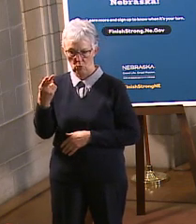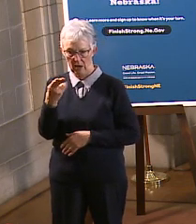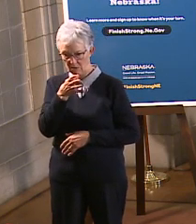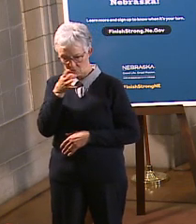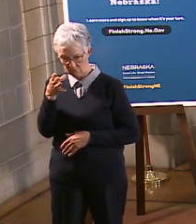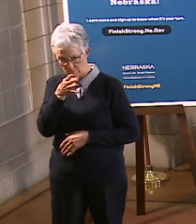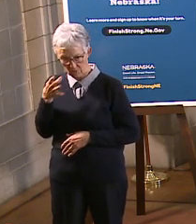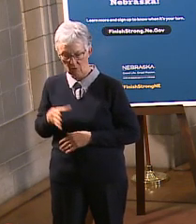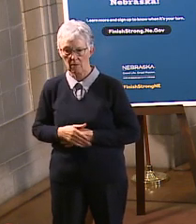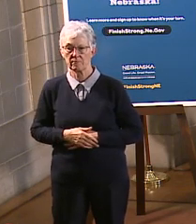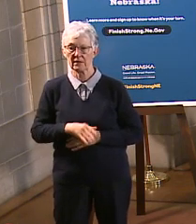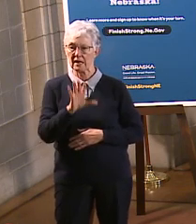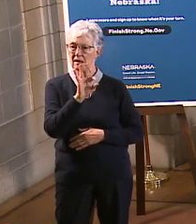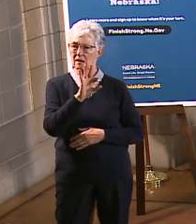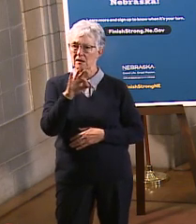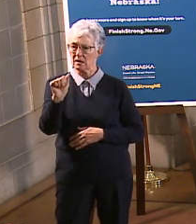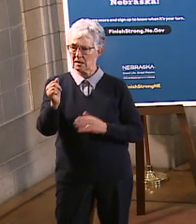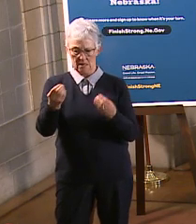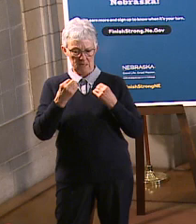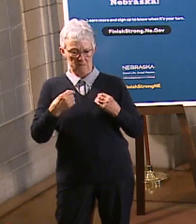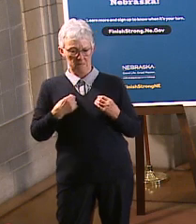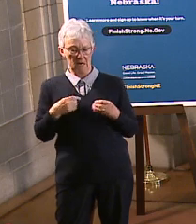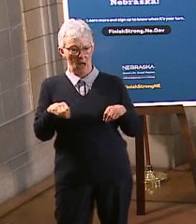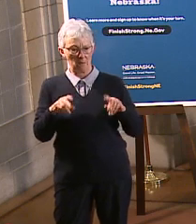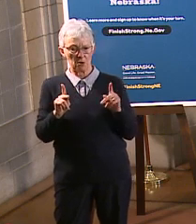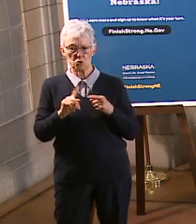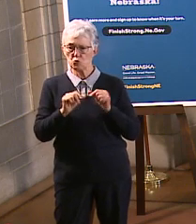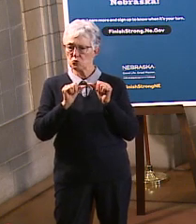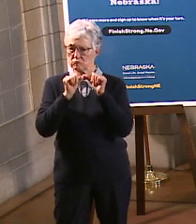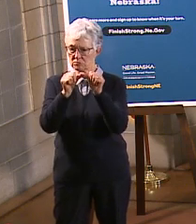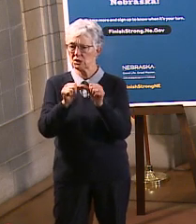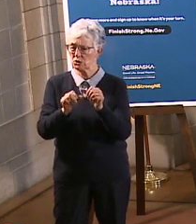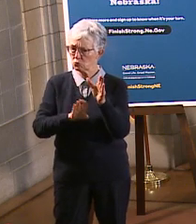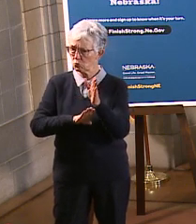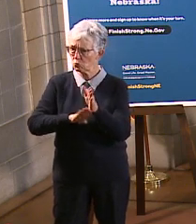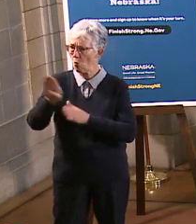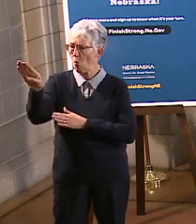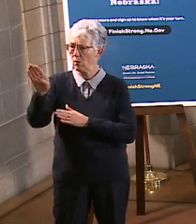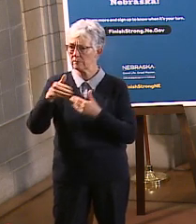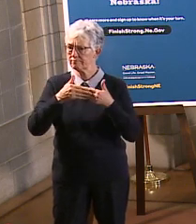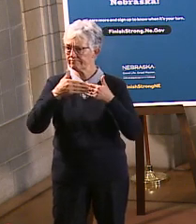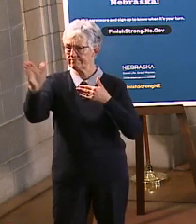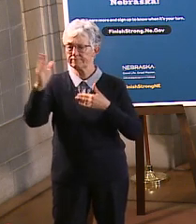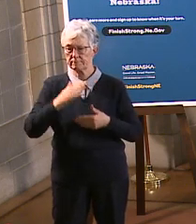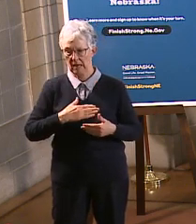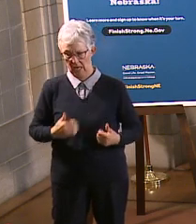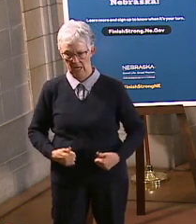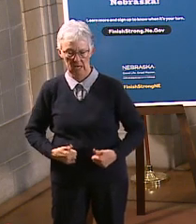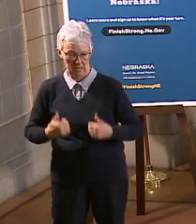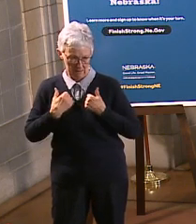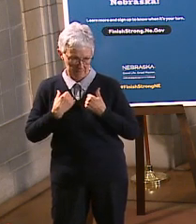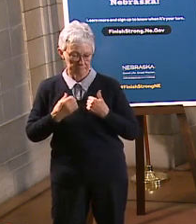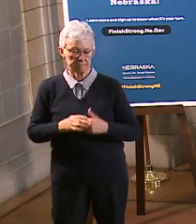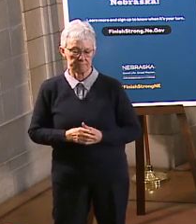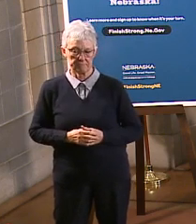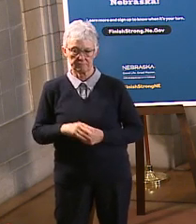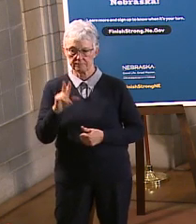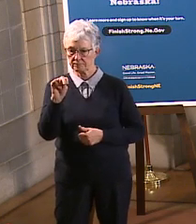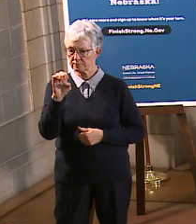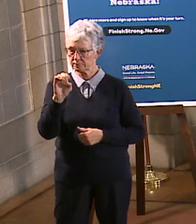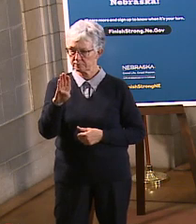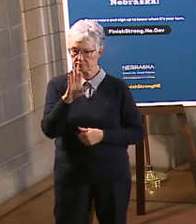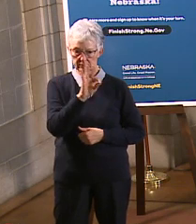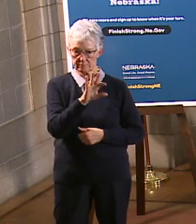unique opportunity of continual growth that will help me throughout the rest of my life. Nebraska FFA is